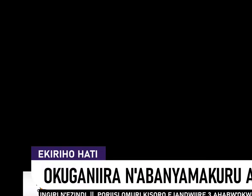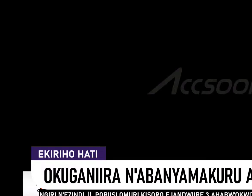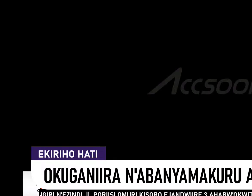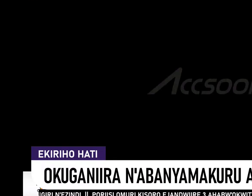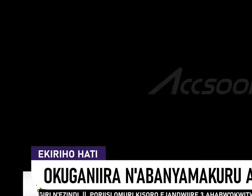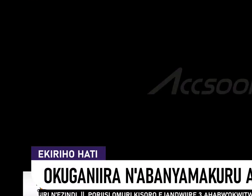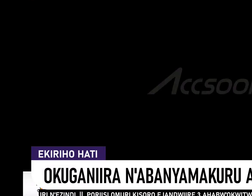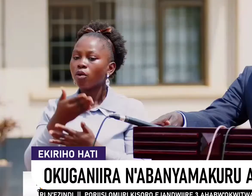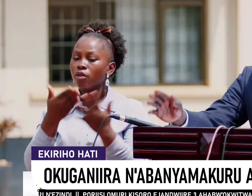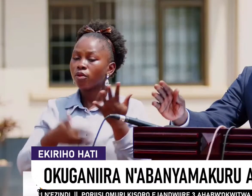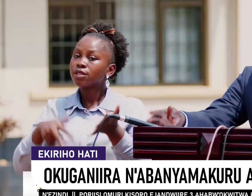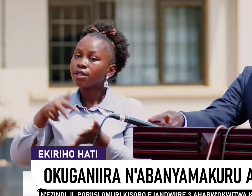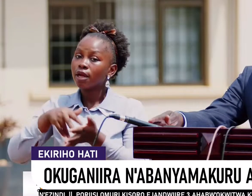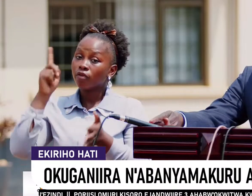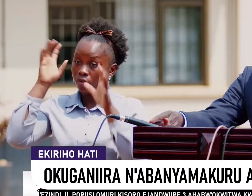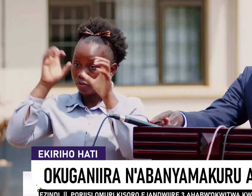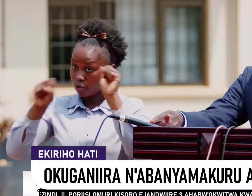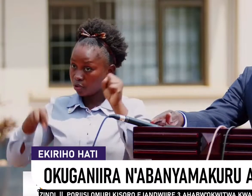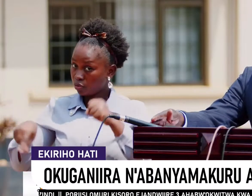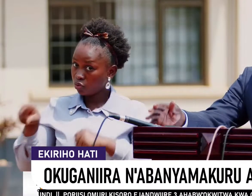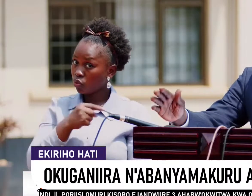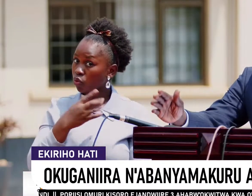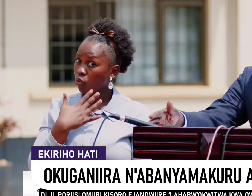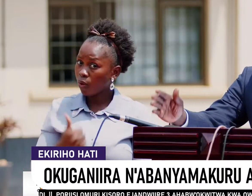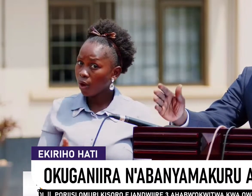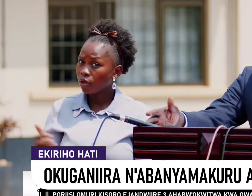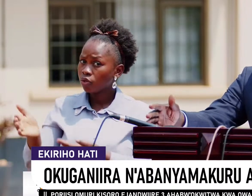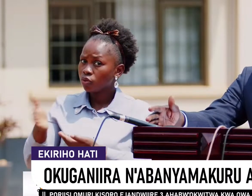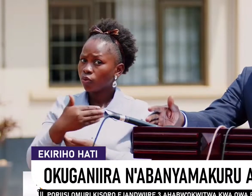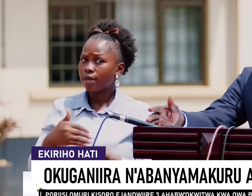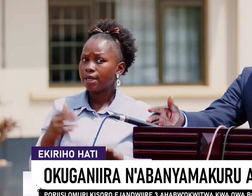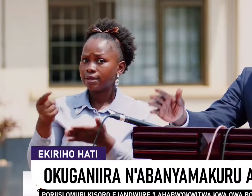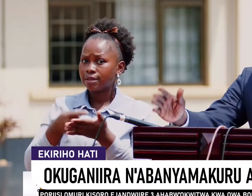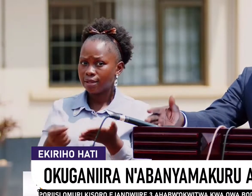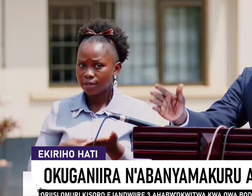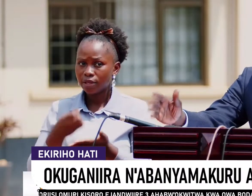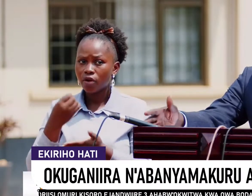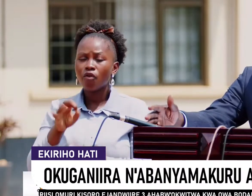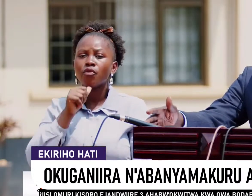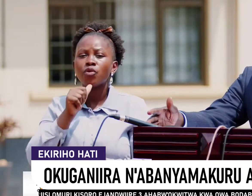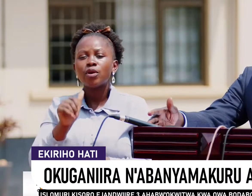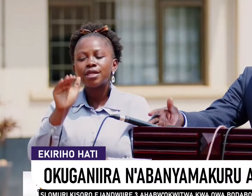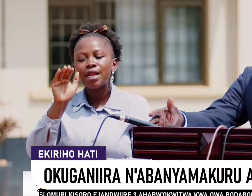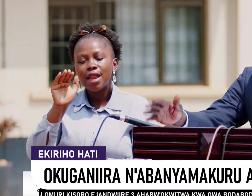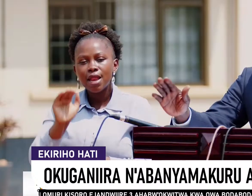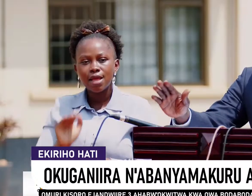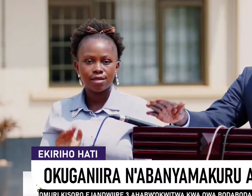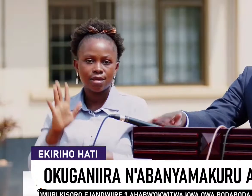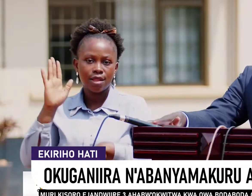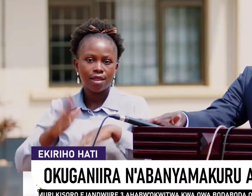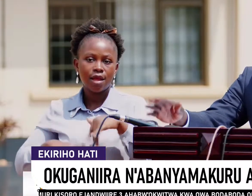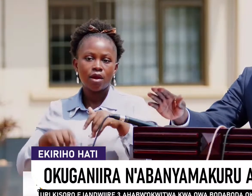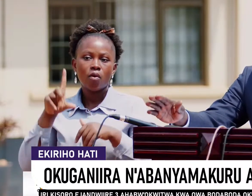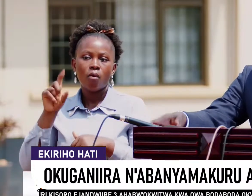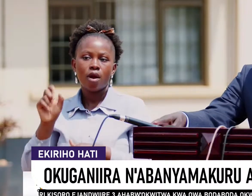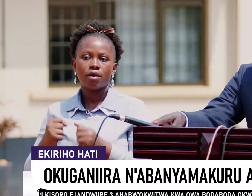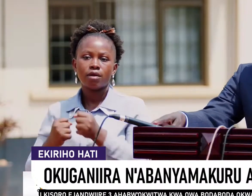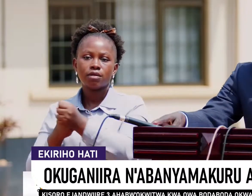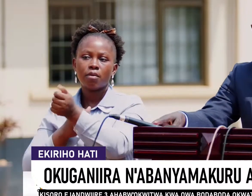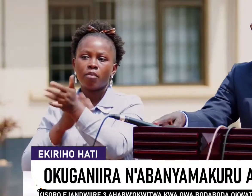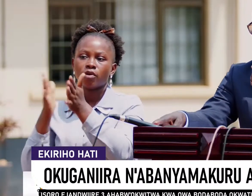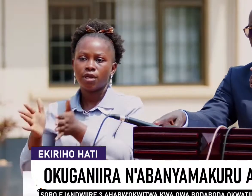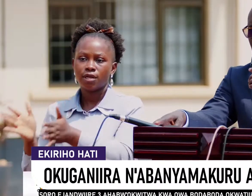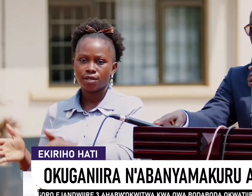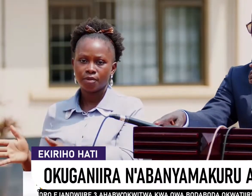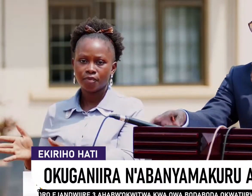All those vying for president, you are required to collect signatures of not less than 100